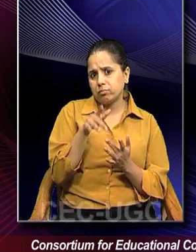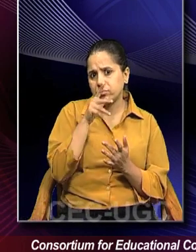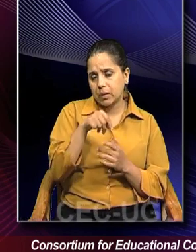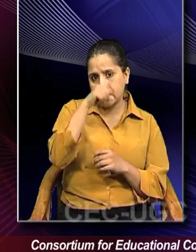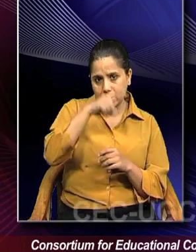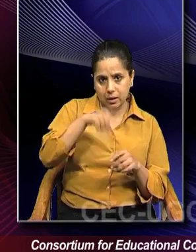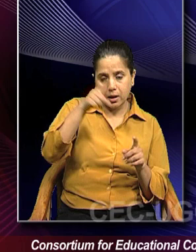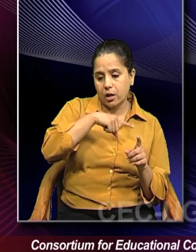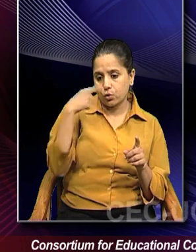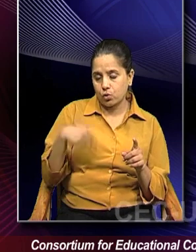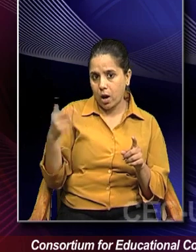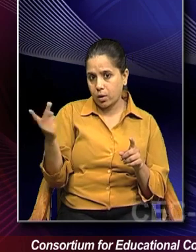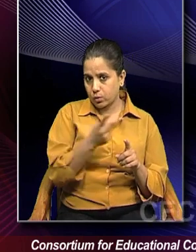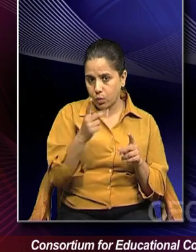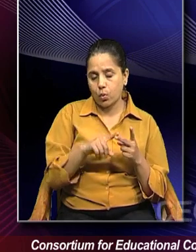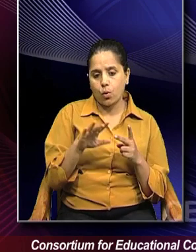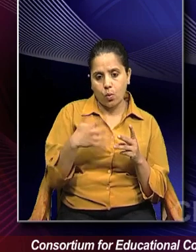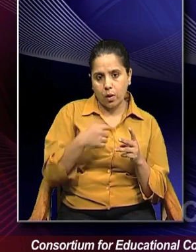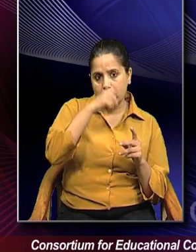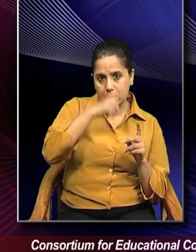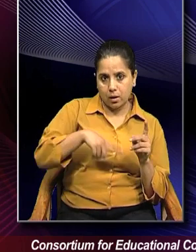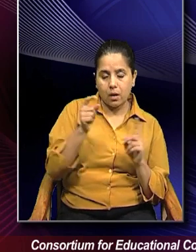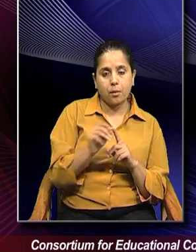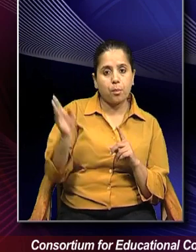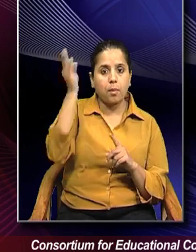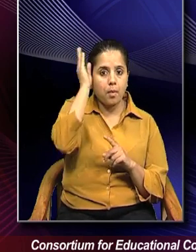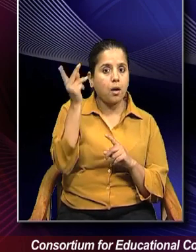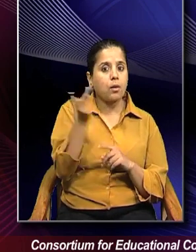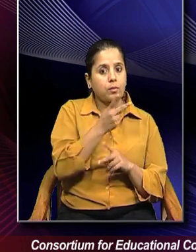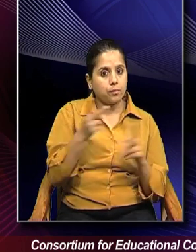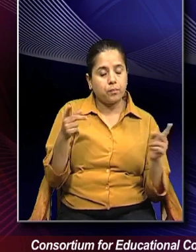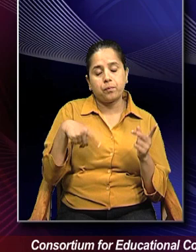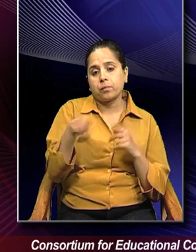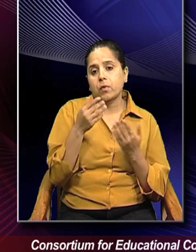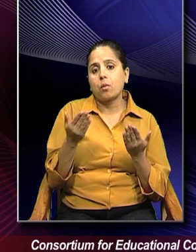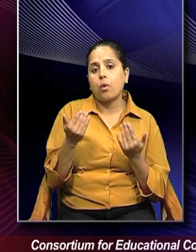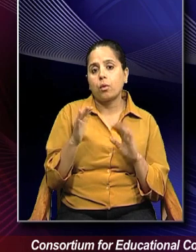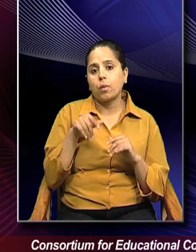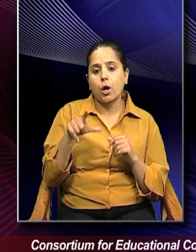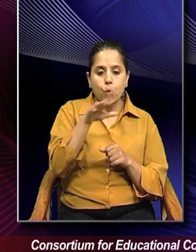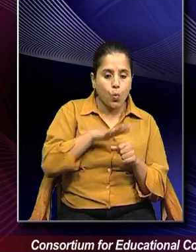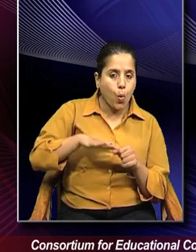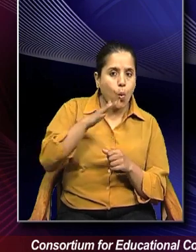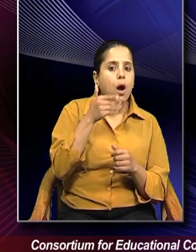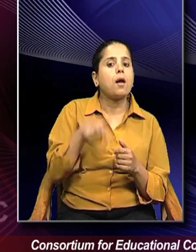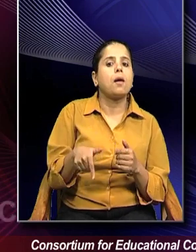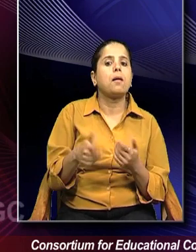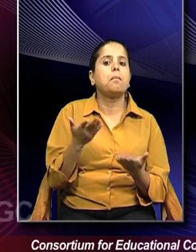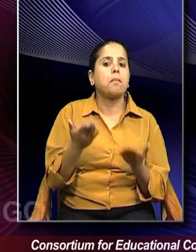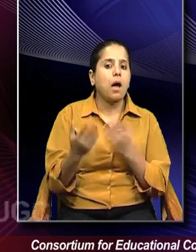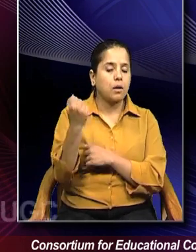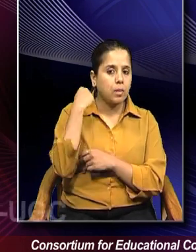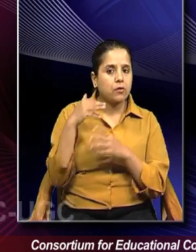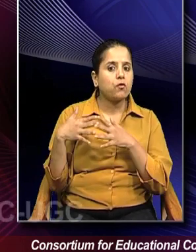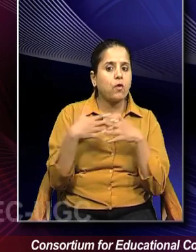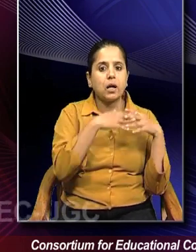India and China or between India and Pakistan. There can be a local balance of power in West